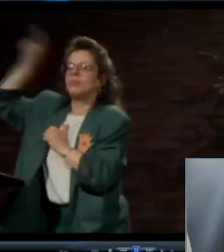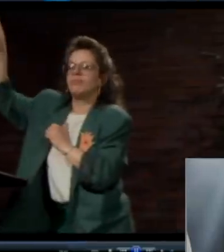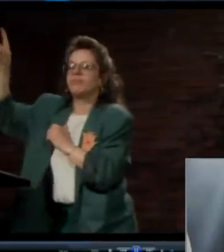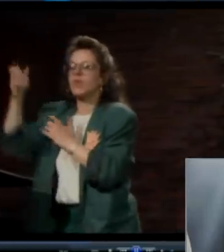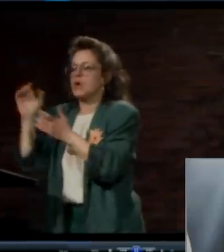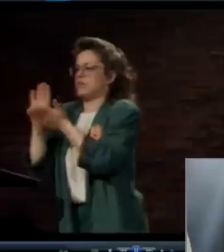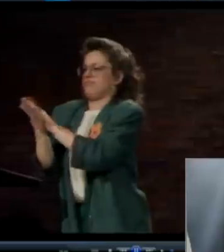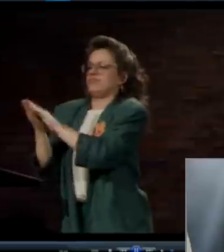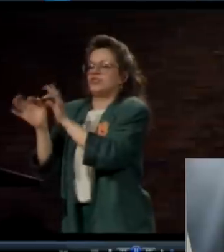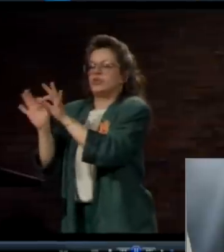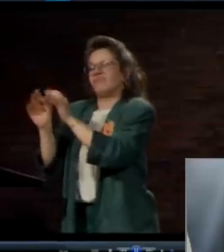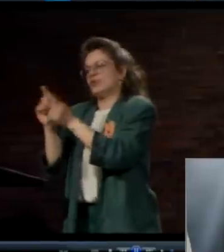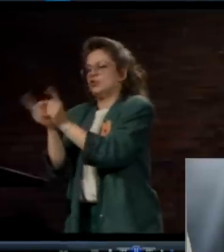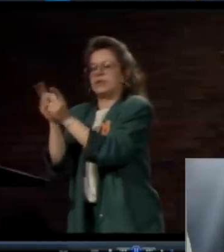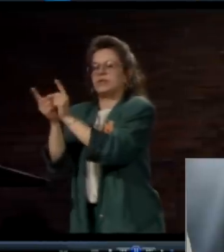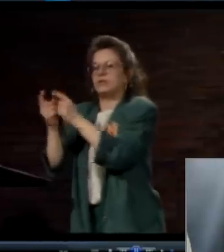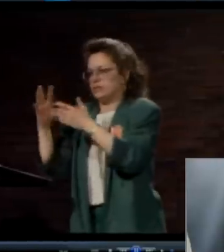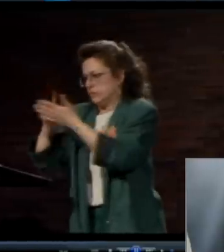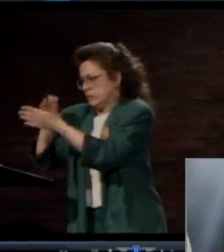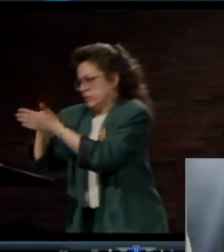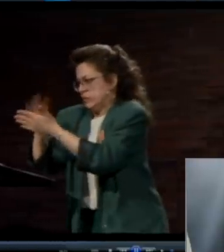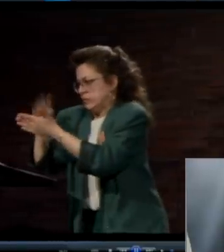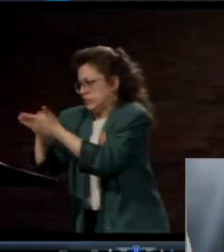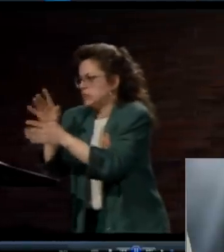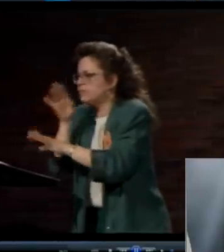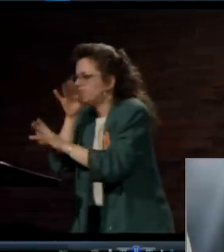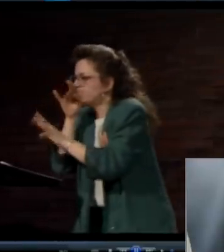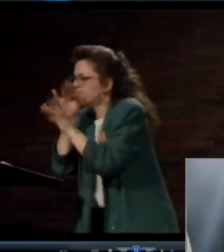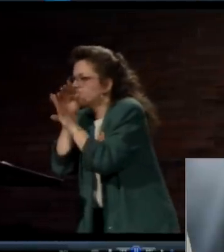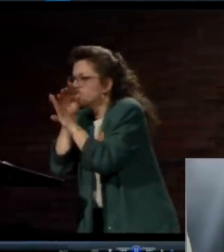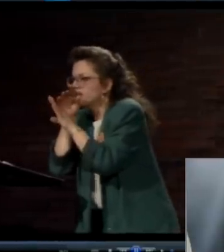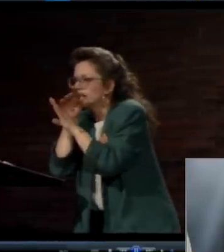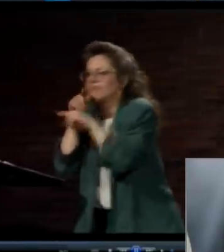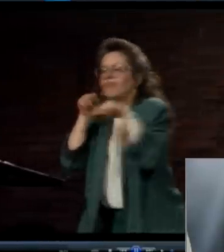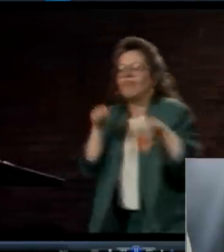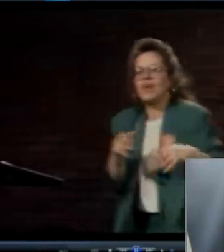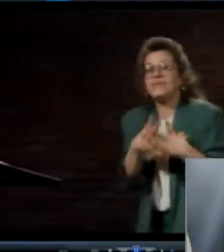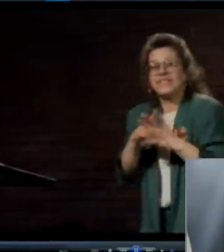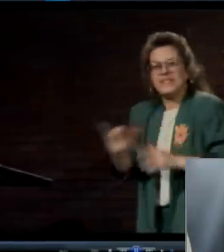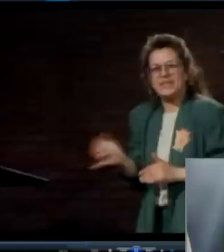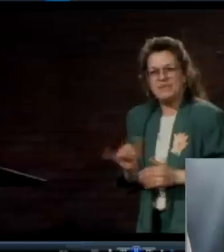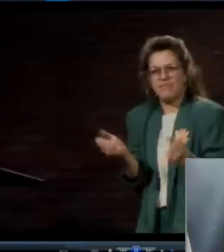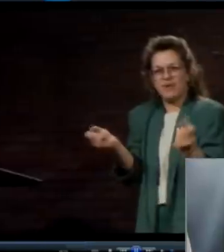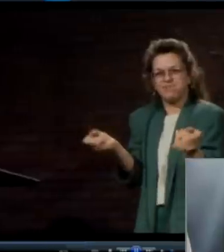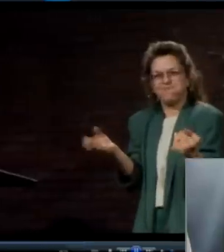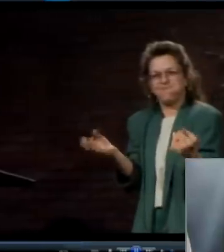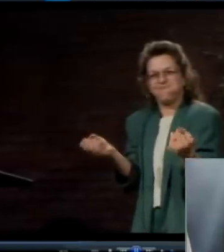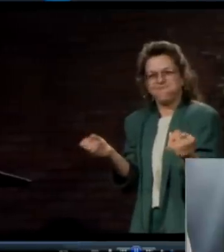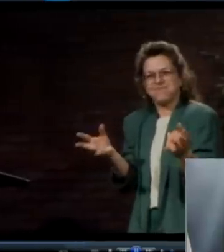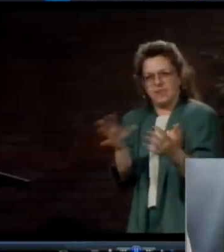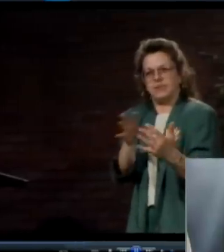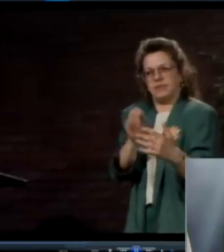you can't just learn sign language though from watching an interpreter and copying everything they do though.